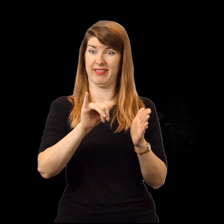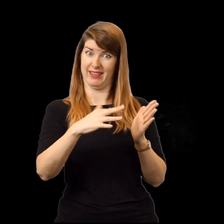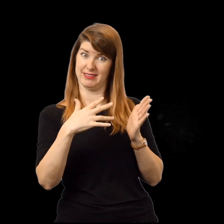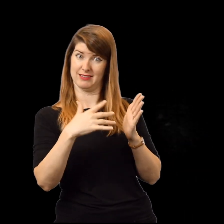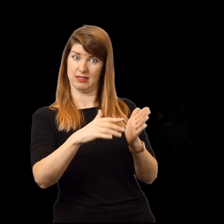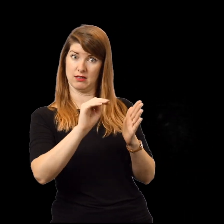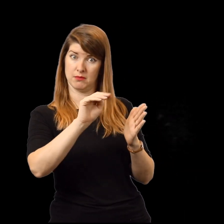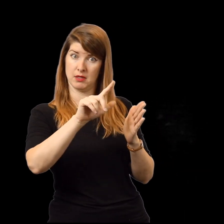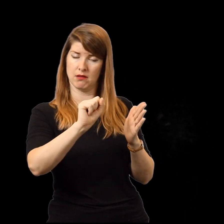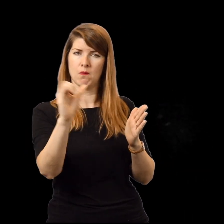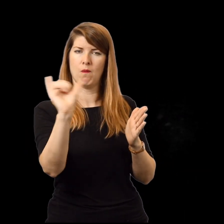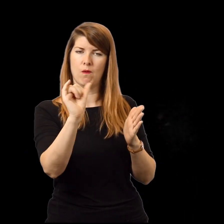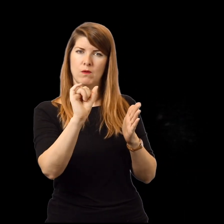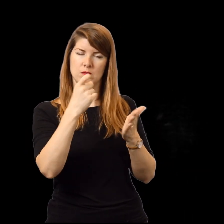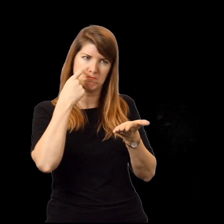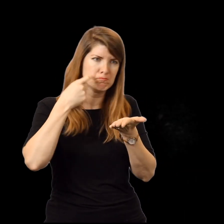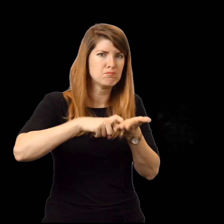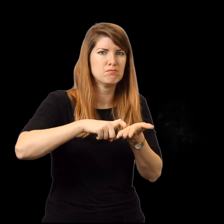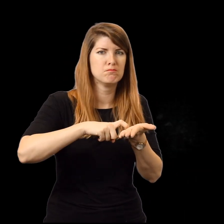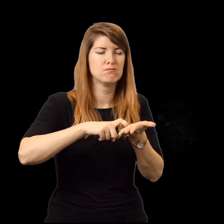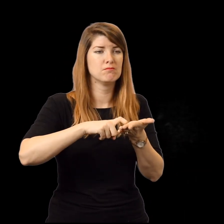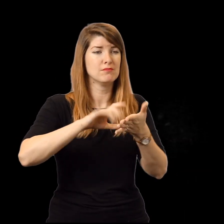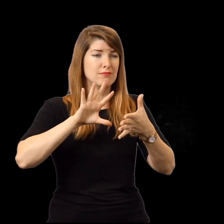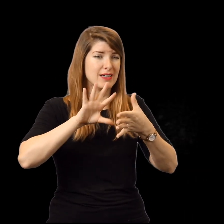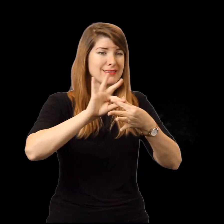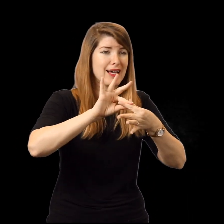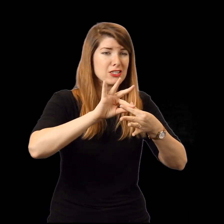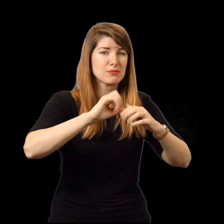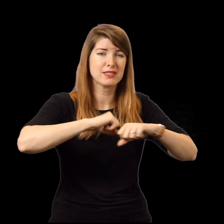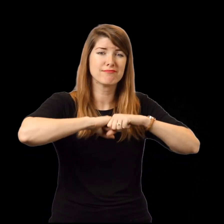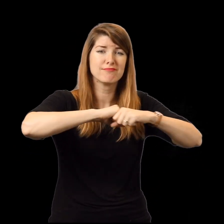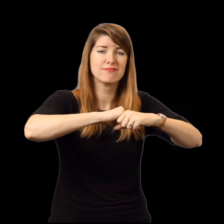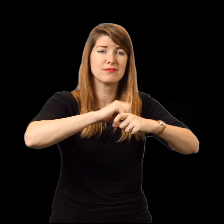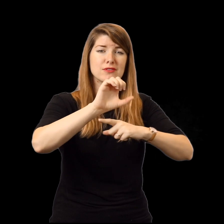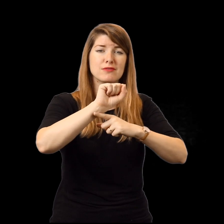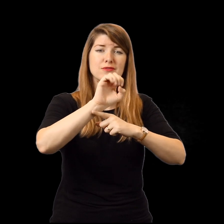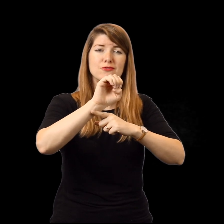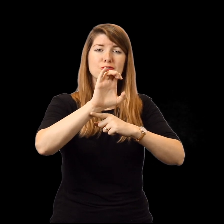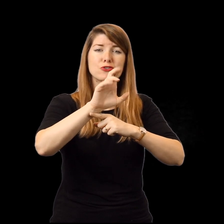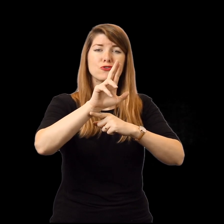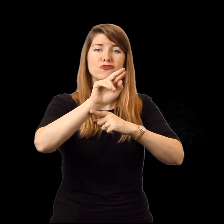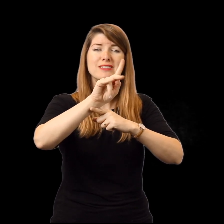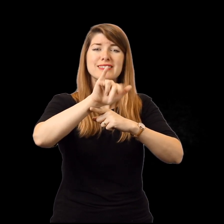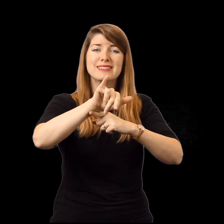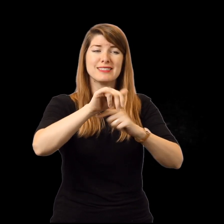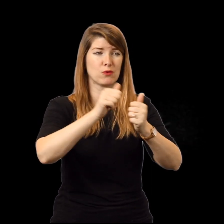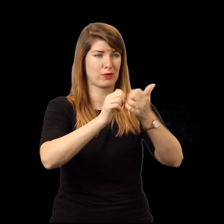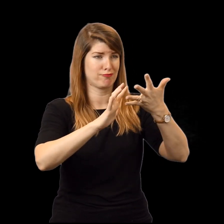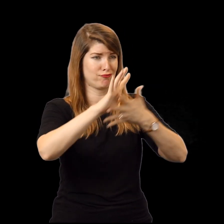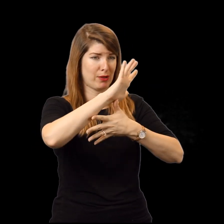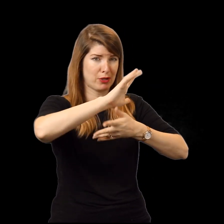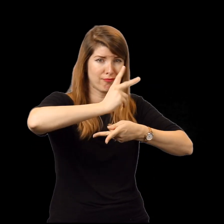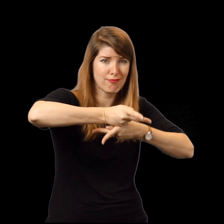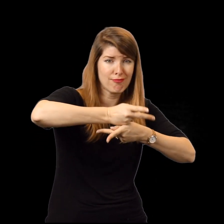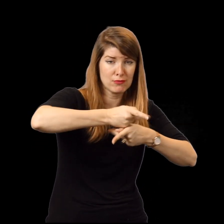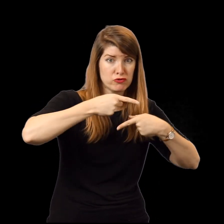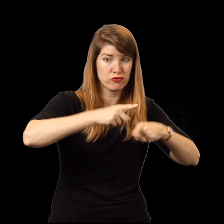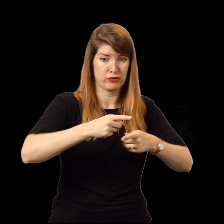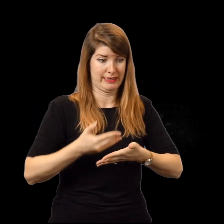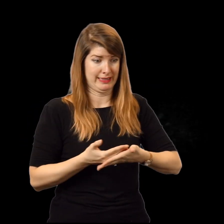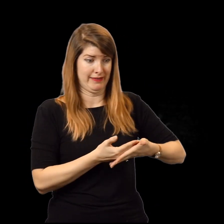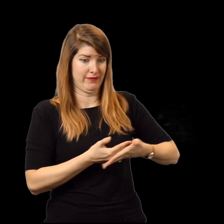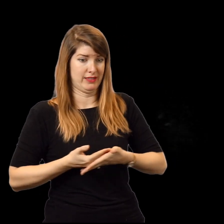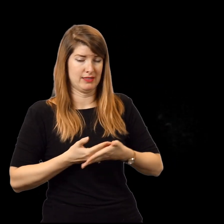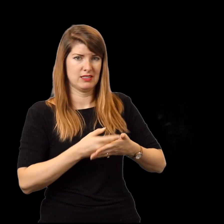The study also found that attachment security with a primary caregiver in infancy